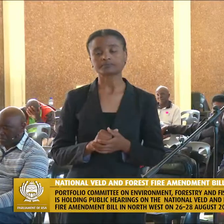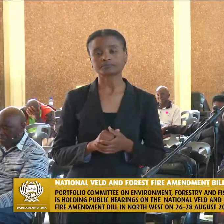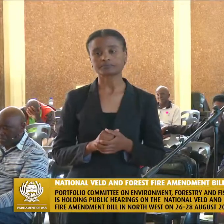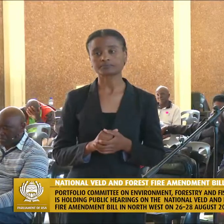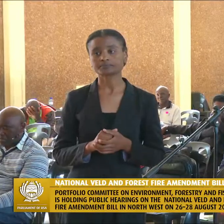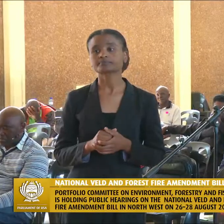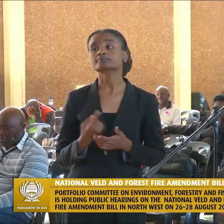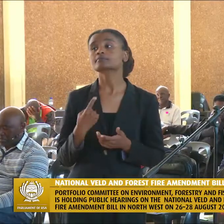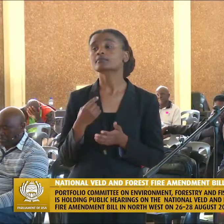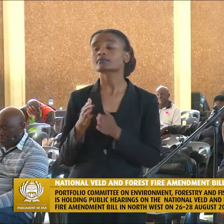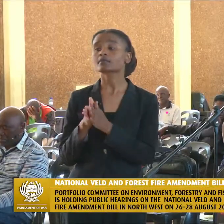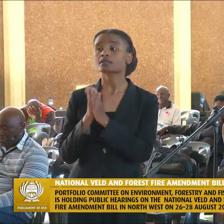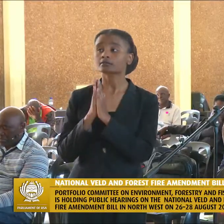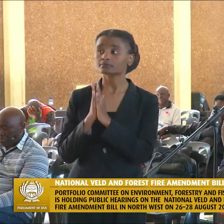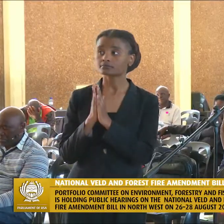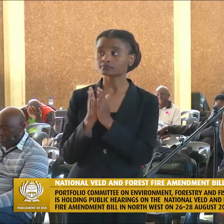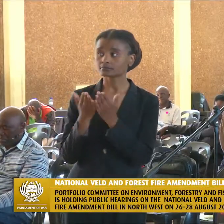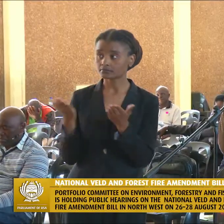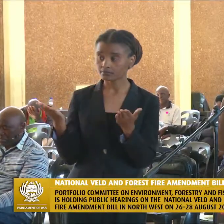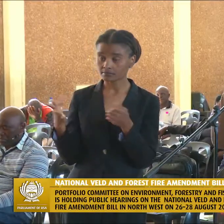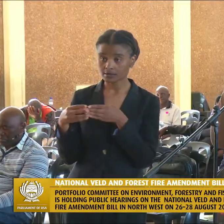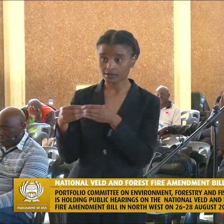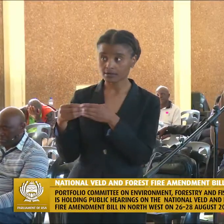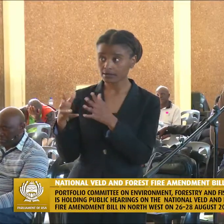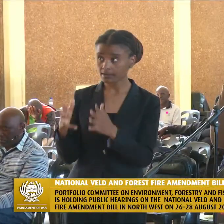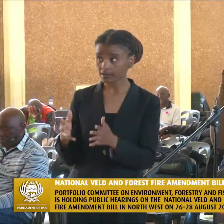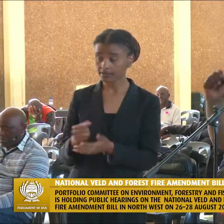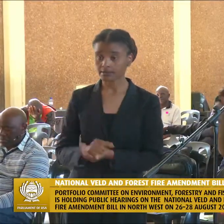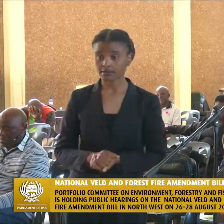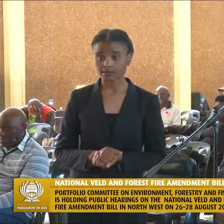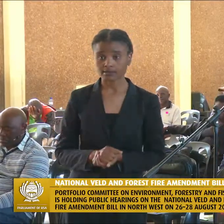i am requesting our leaders